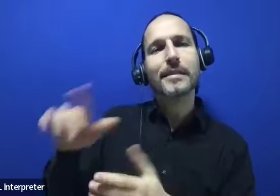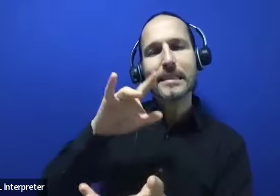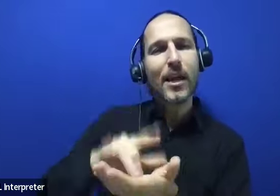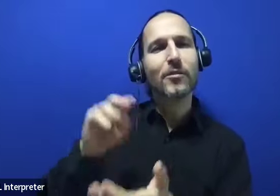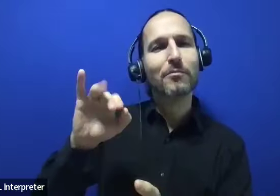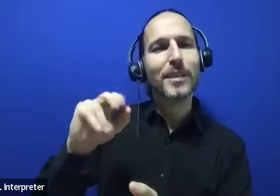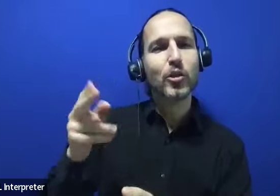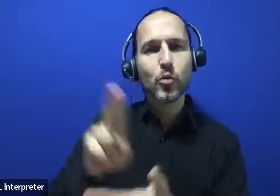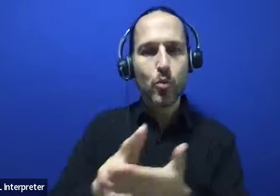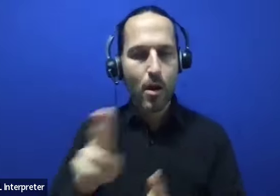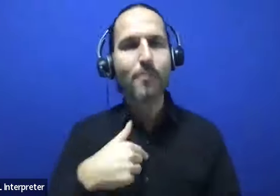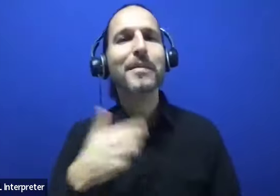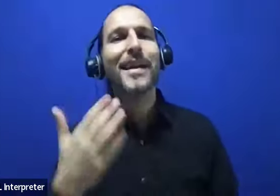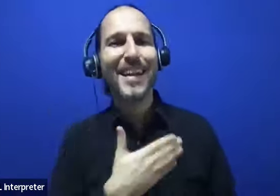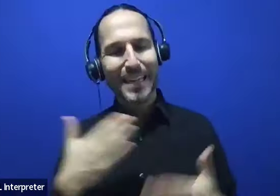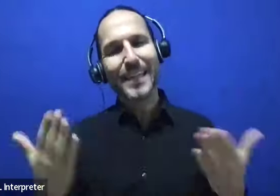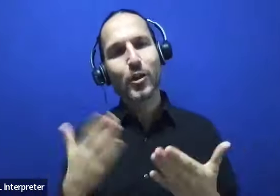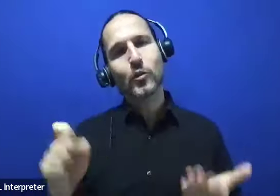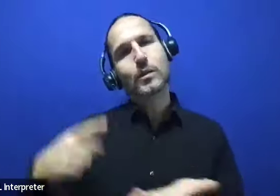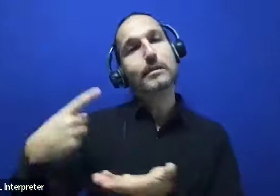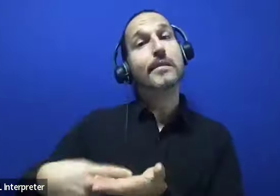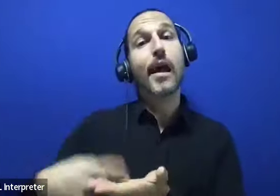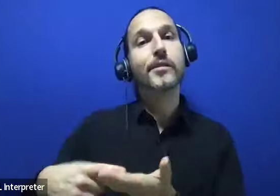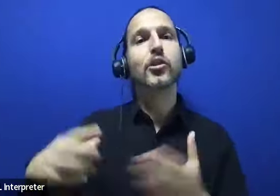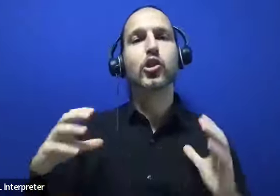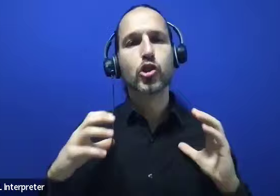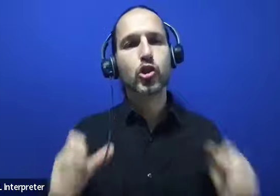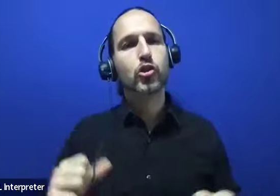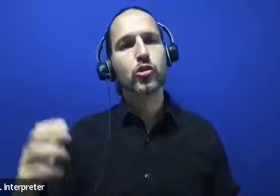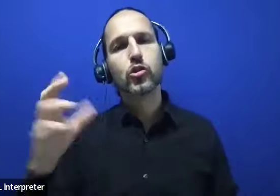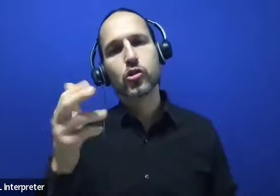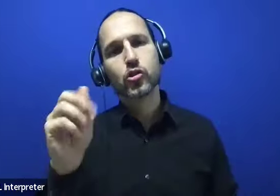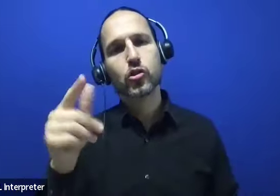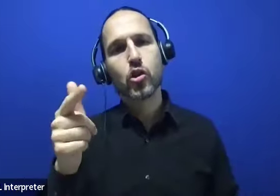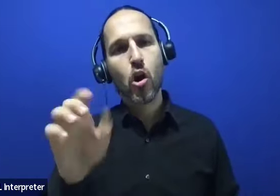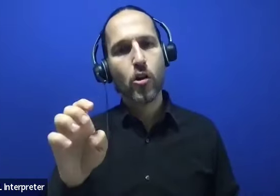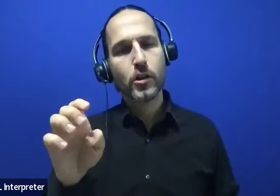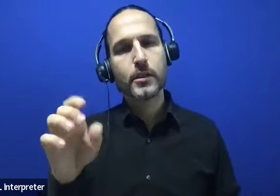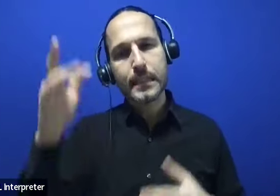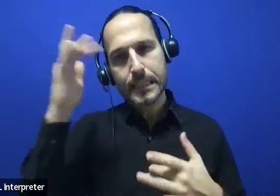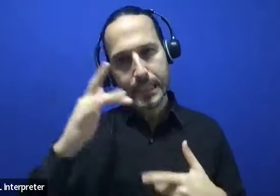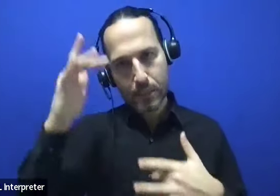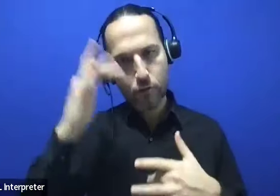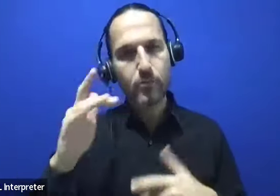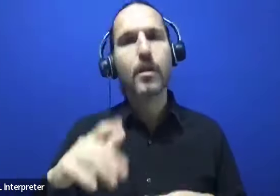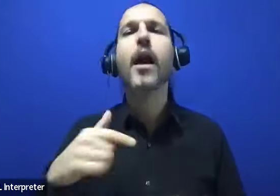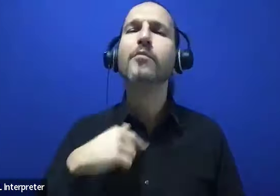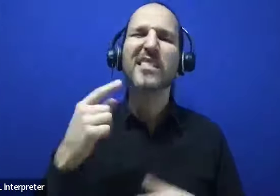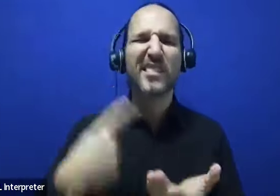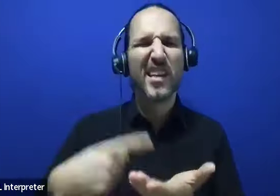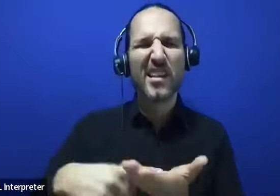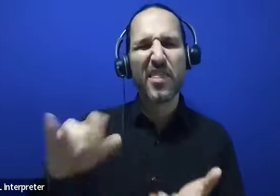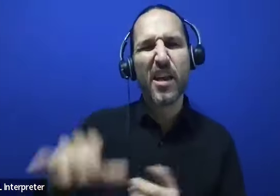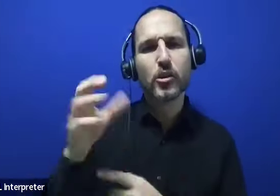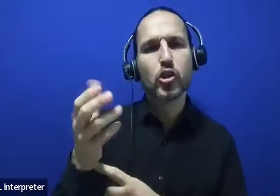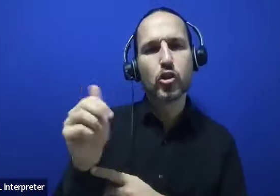and I'm really happy to be able to meet with you today to talk about charge syndrome. And I'm going to be talking about what charge is, how